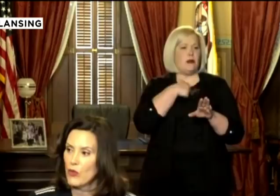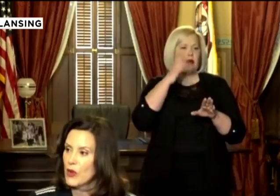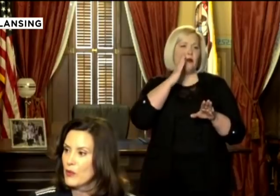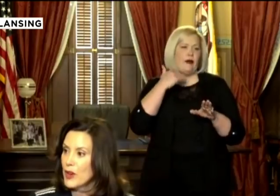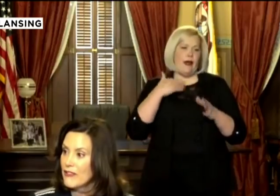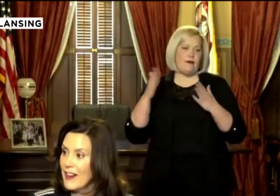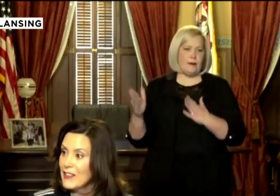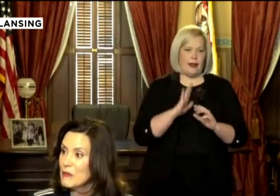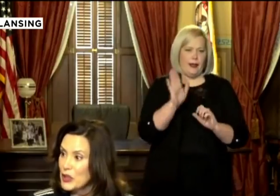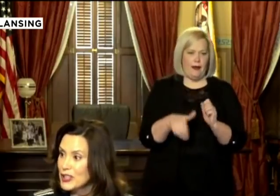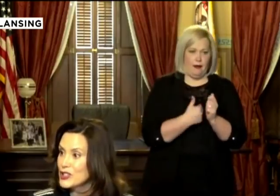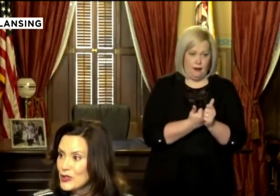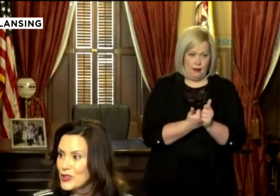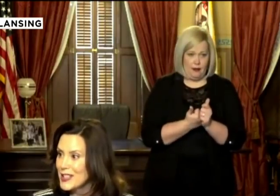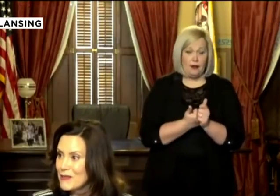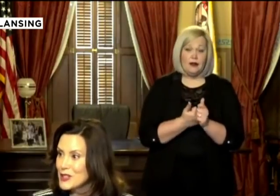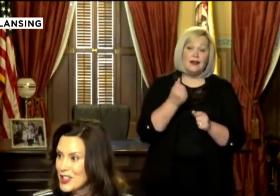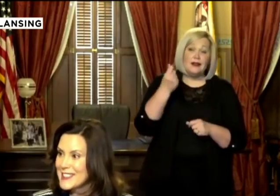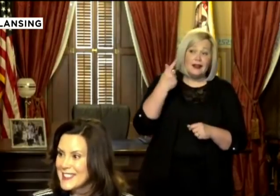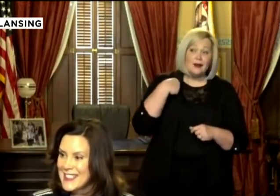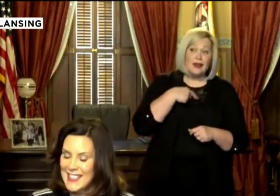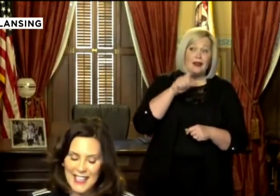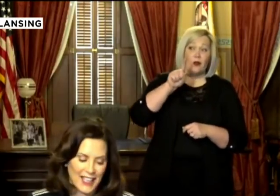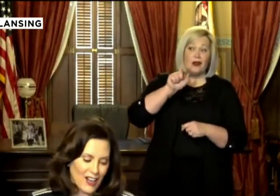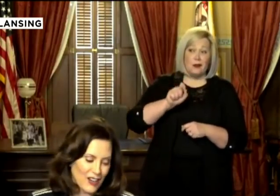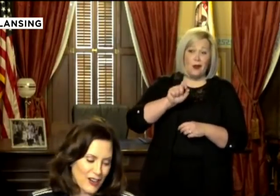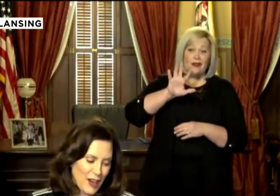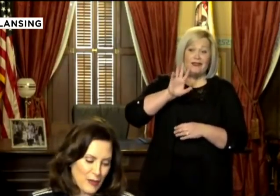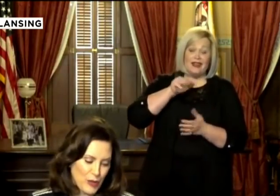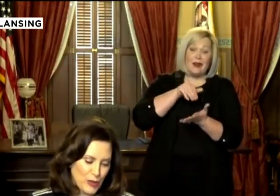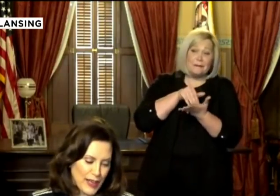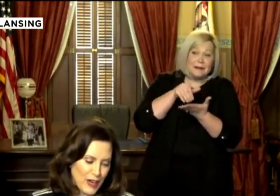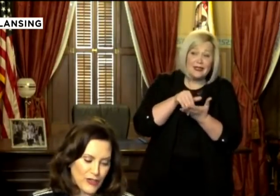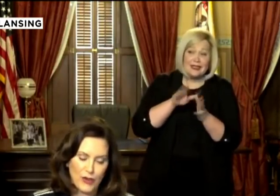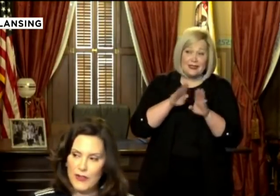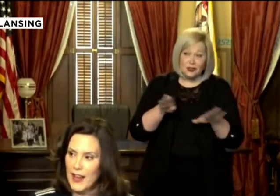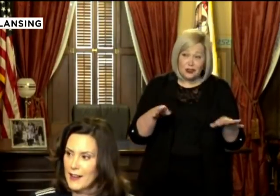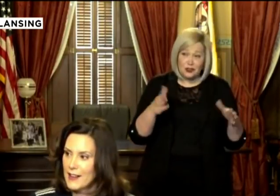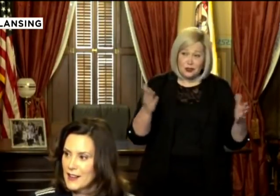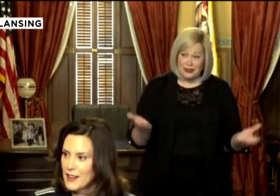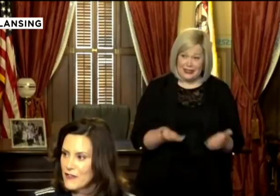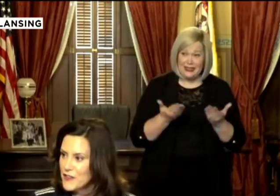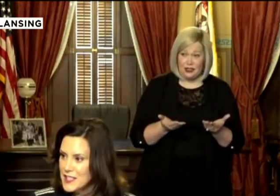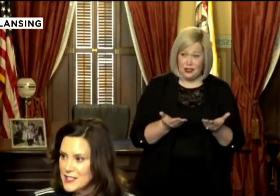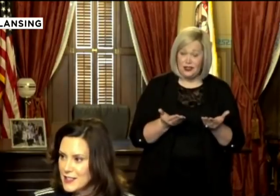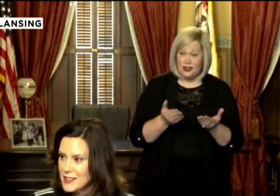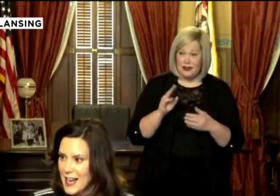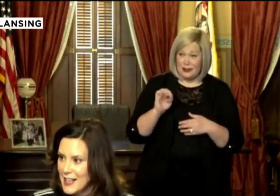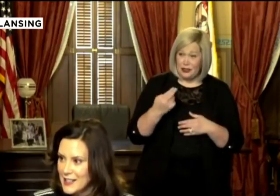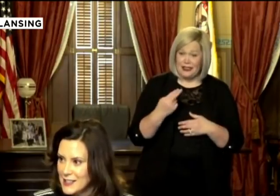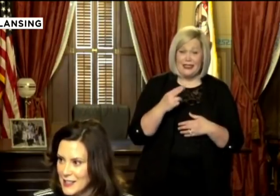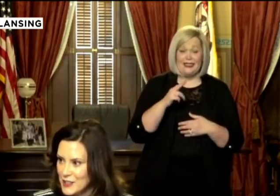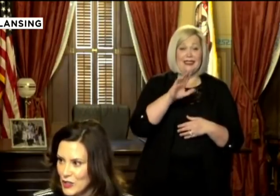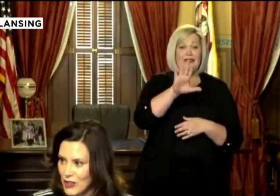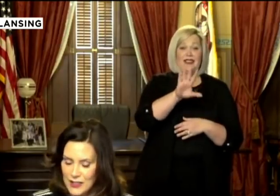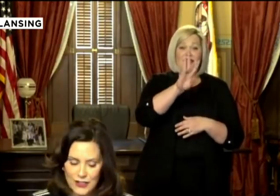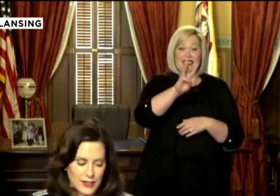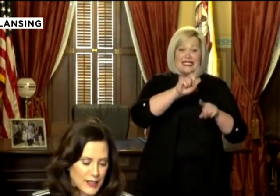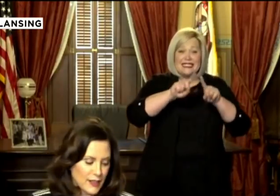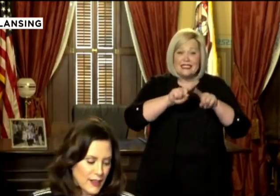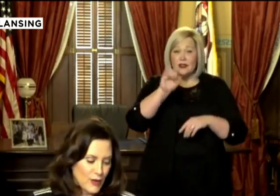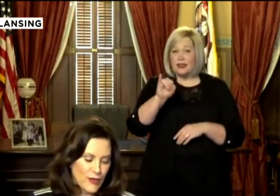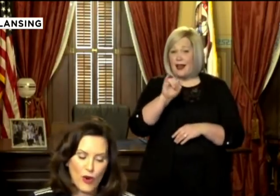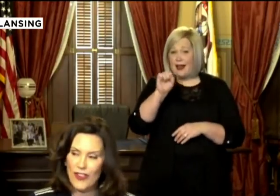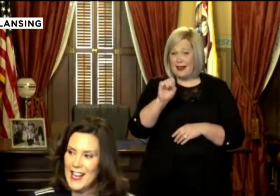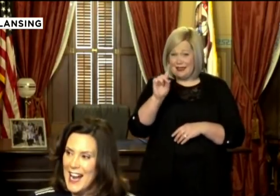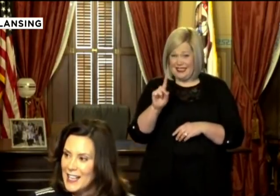account that we've got 1.5 million children in Michigan in our pupil count, that we've got 56 ISDs across